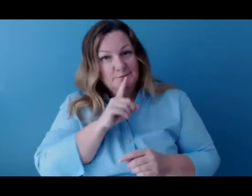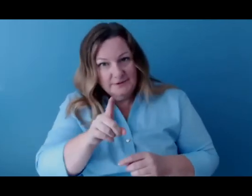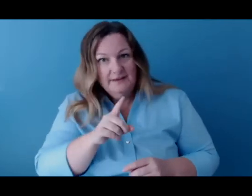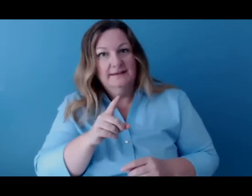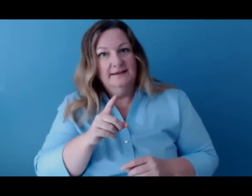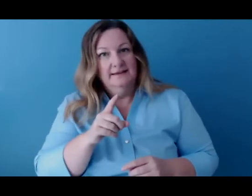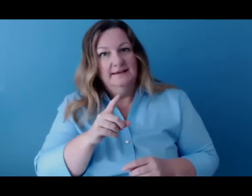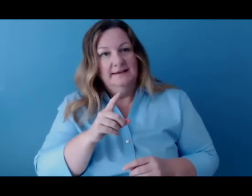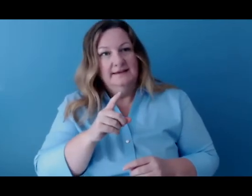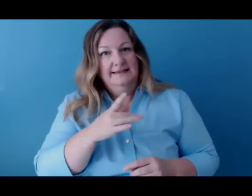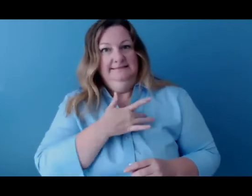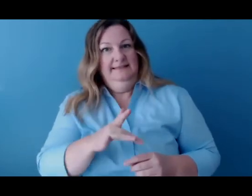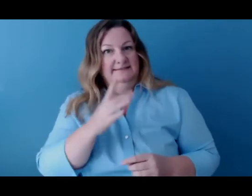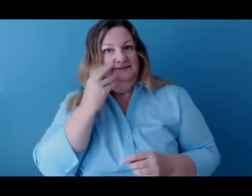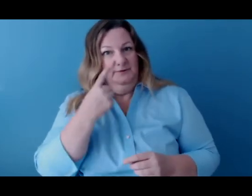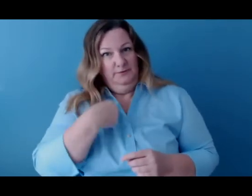with that, I want to